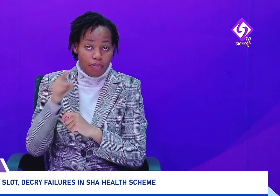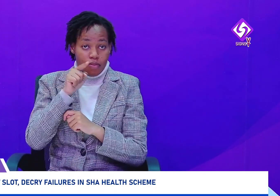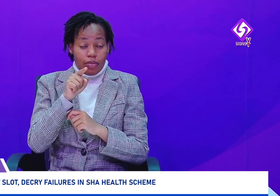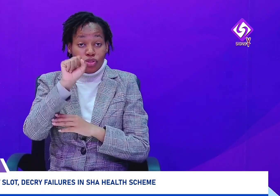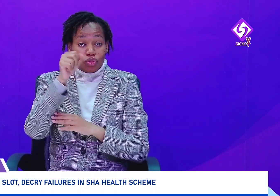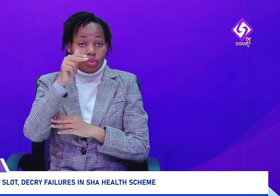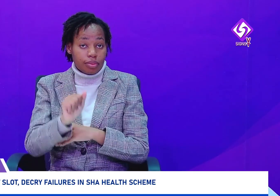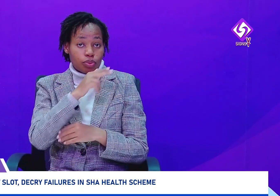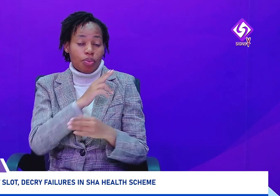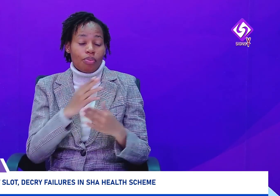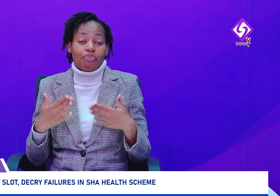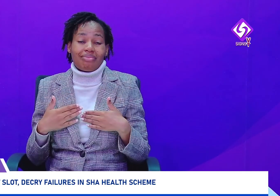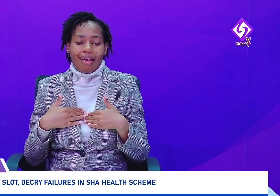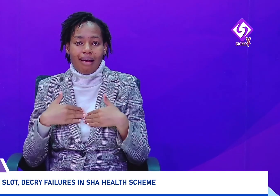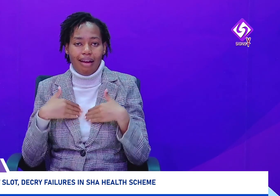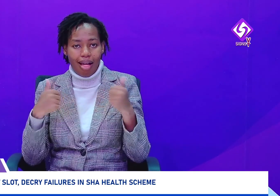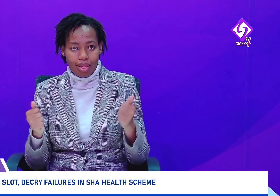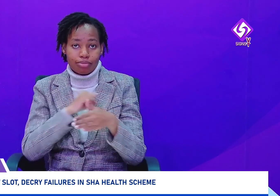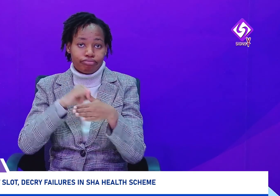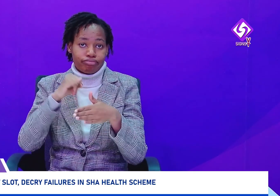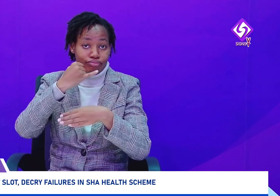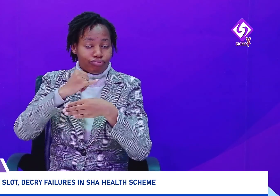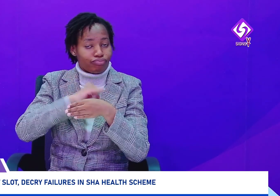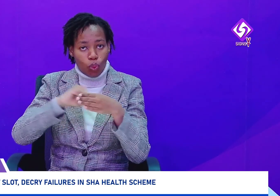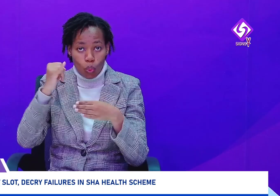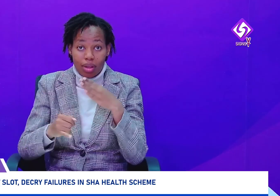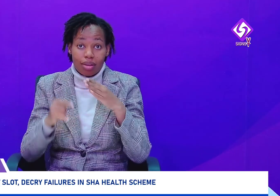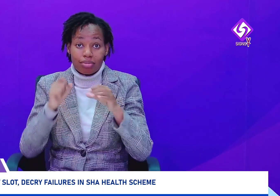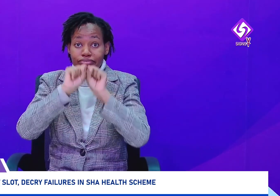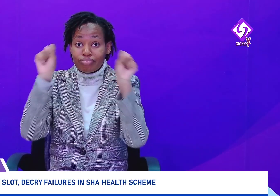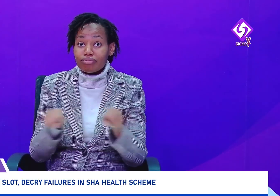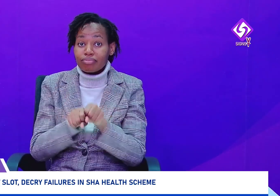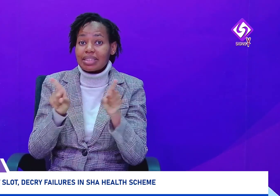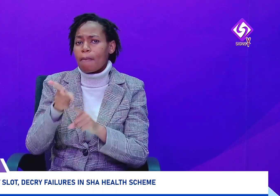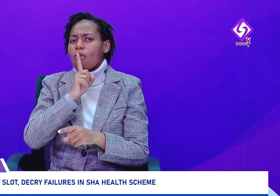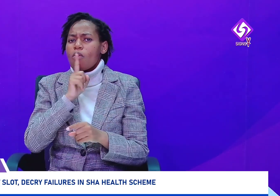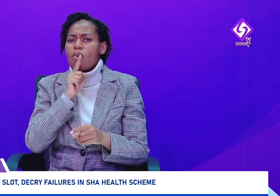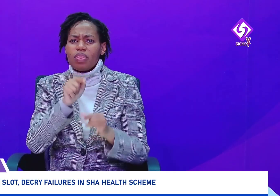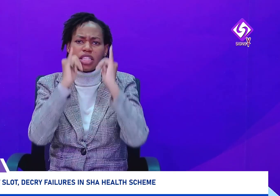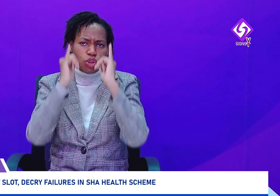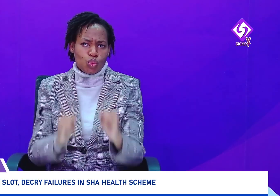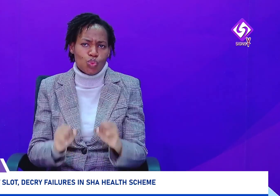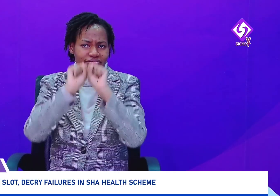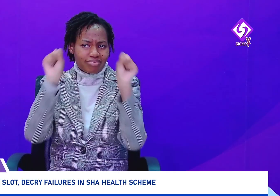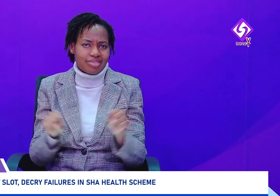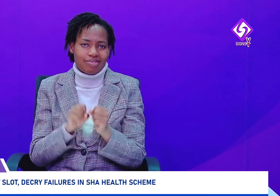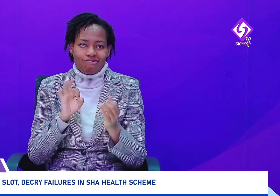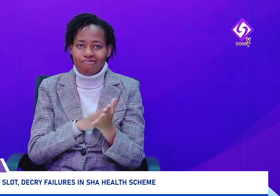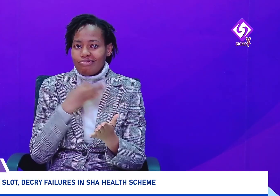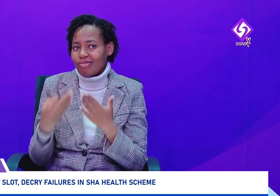transition to the SHA health insurance scheme, claiming that the new scheme has failed to meet their unique healthcare